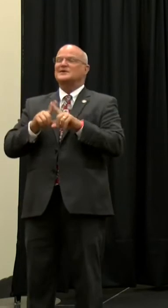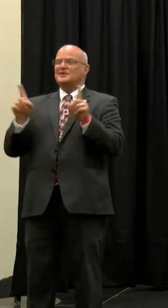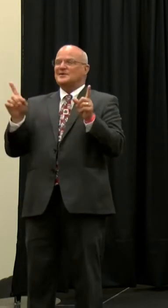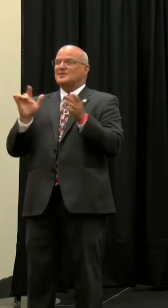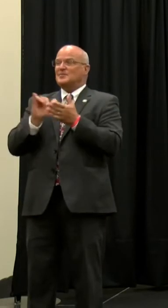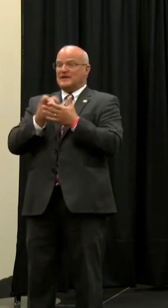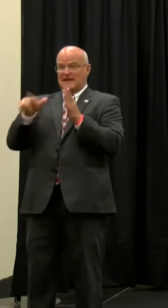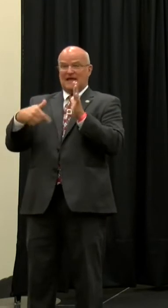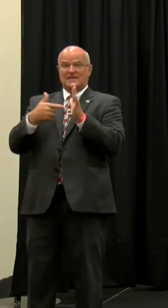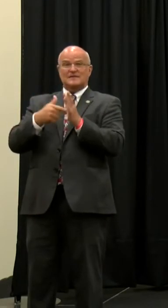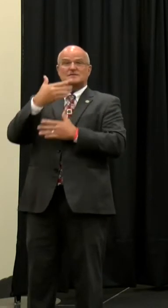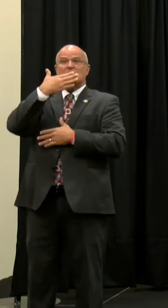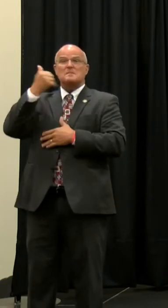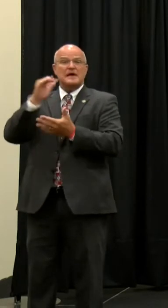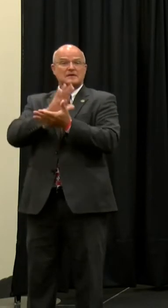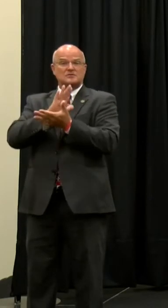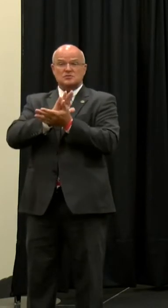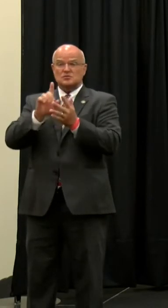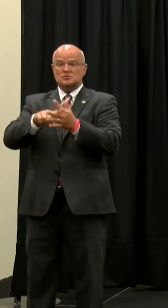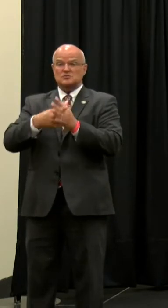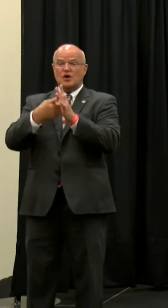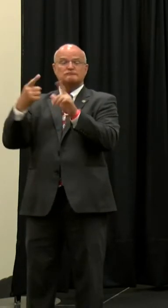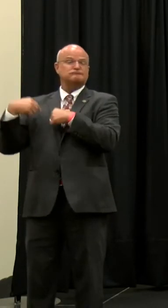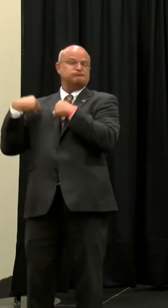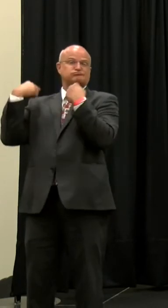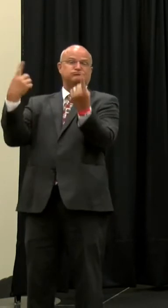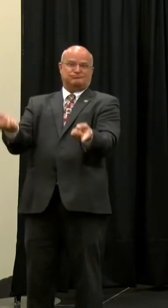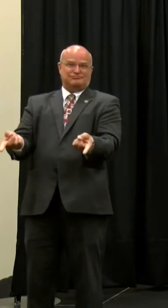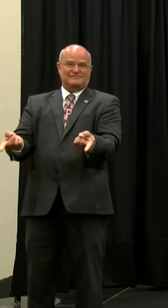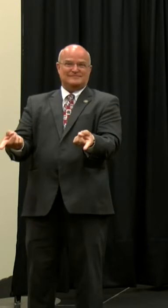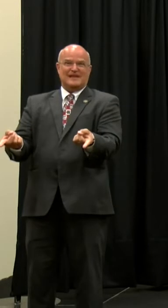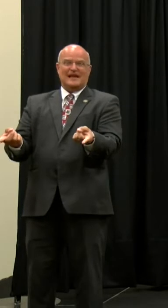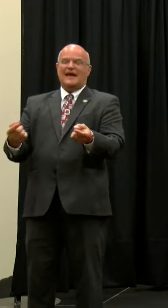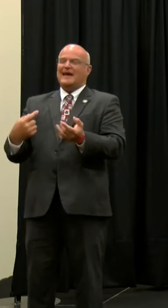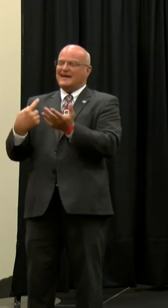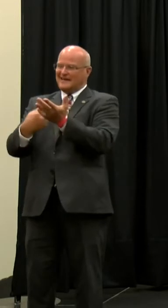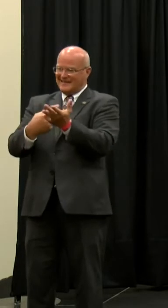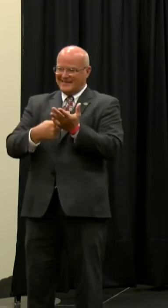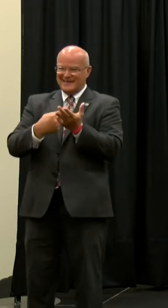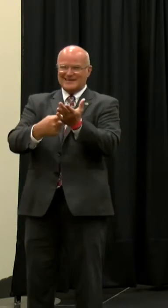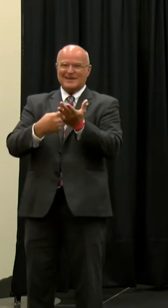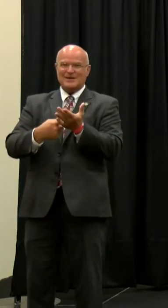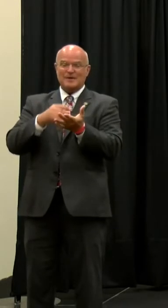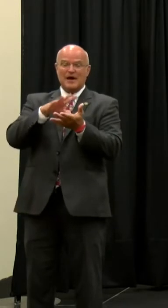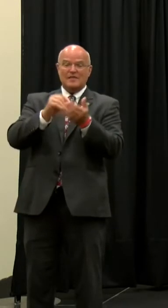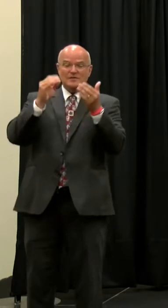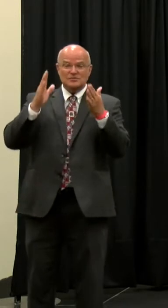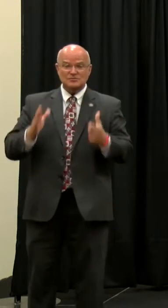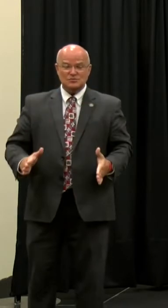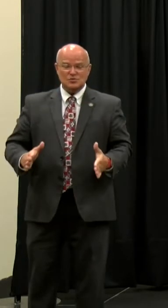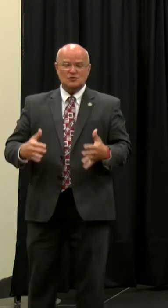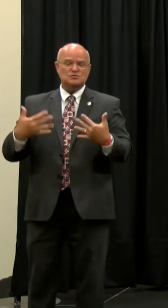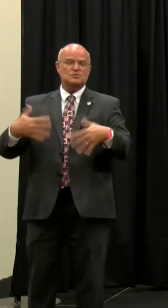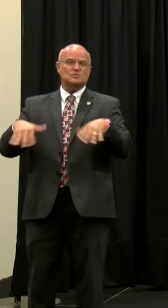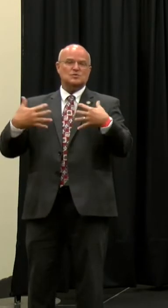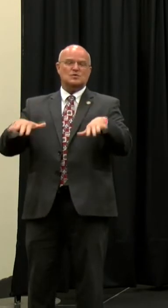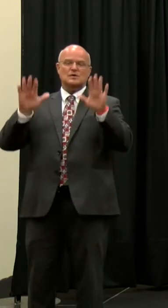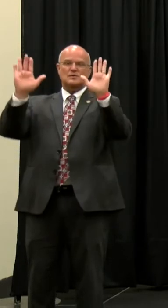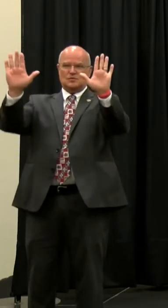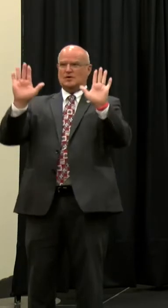that this was the best school start that they've had. And they talked about the students, how resilient they